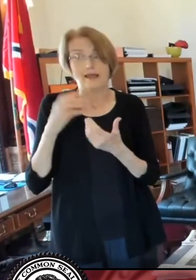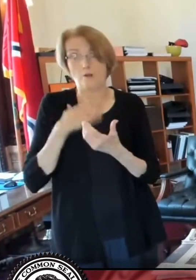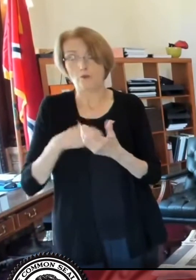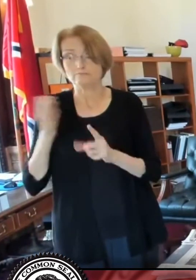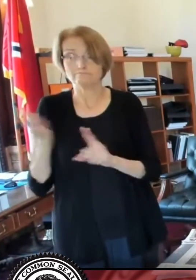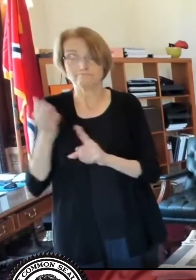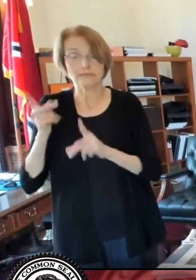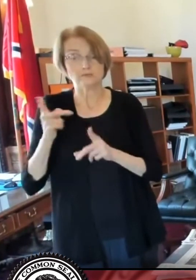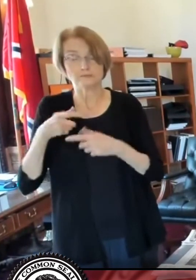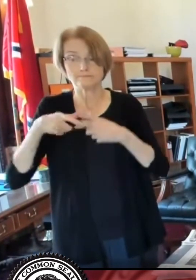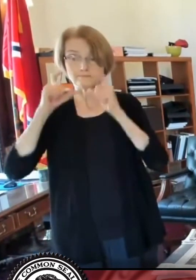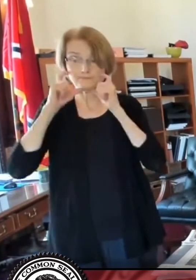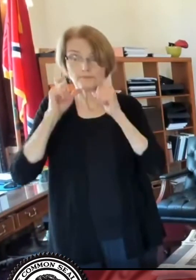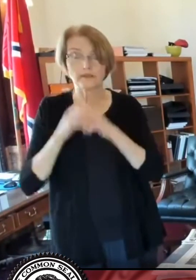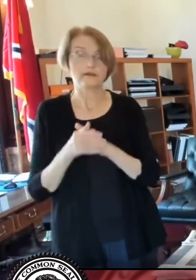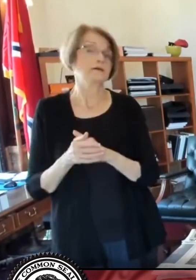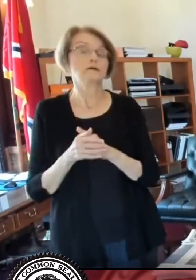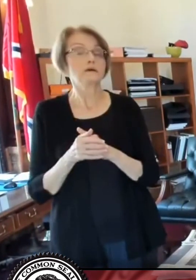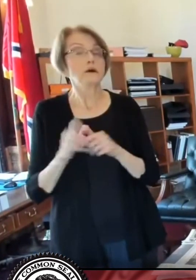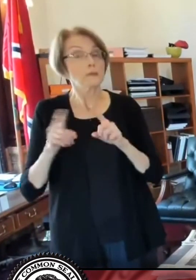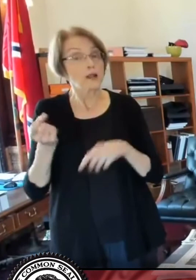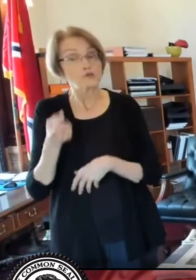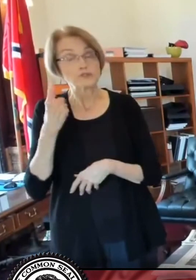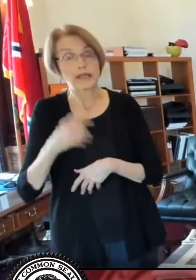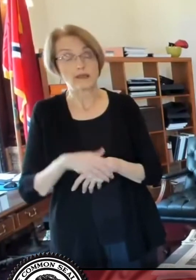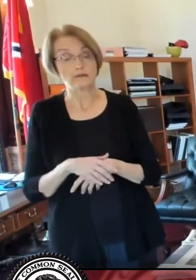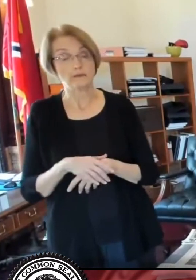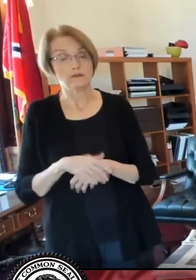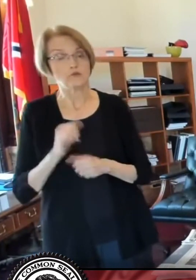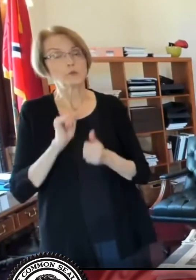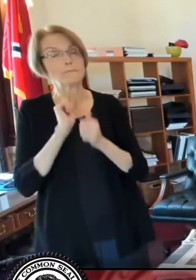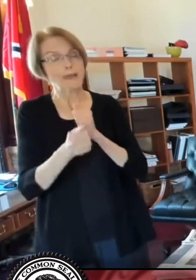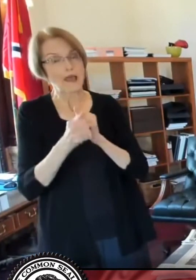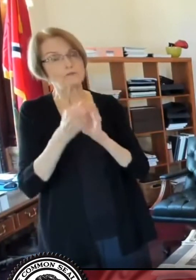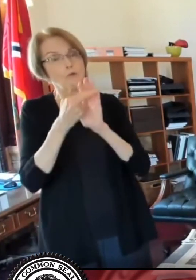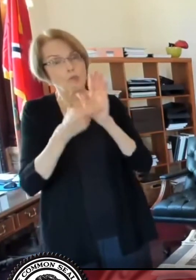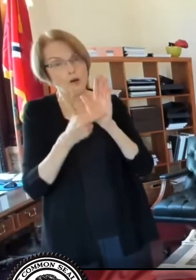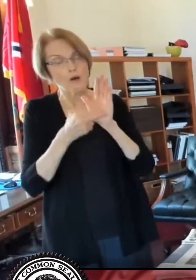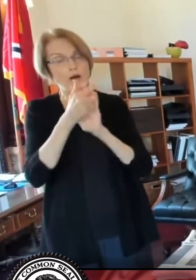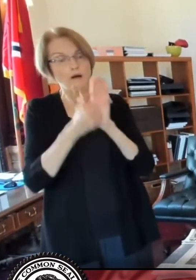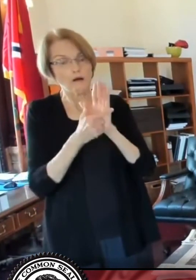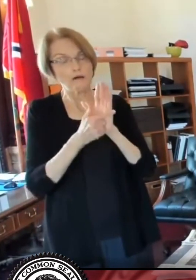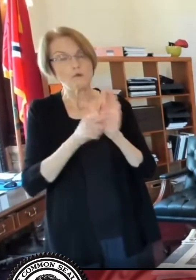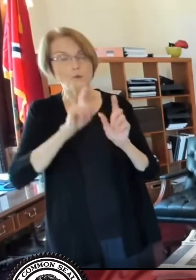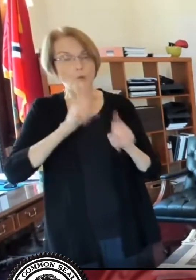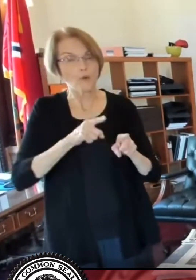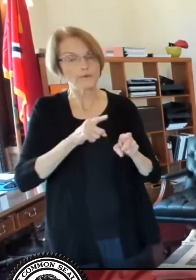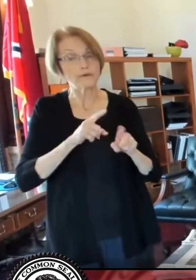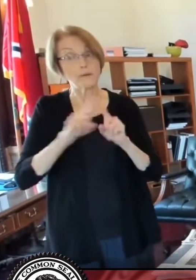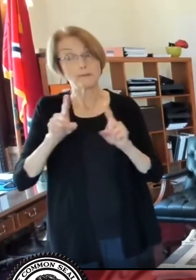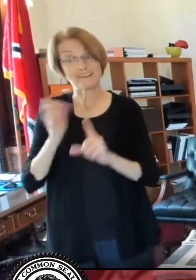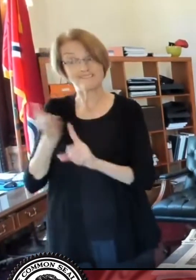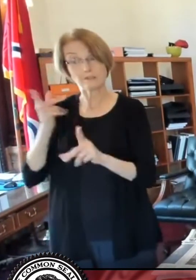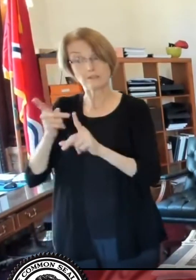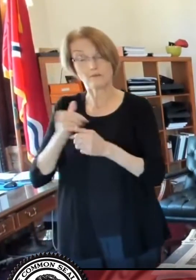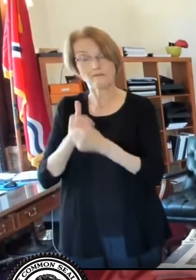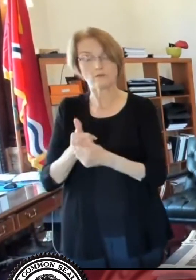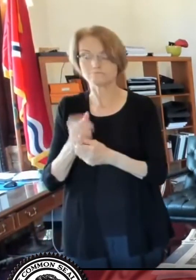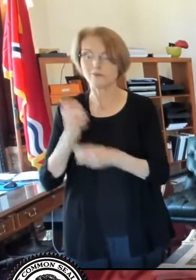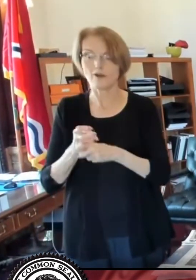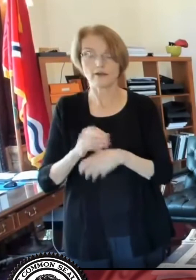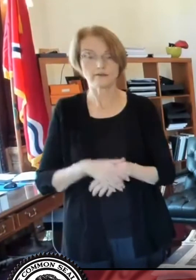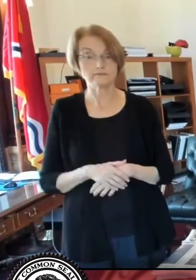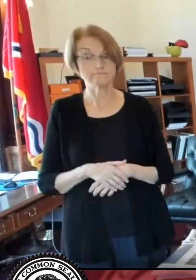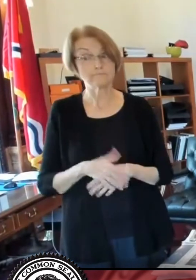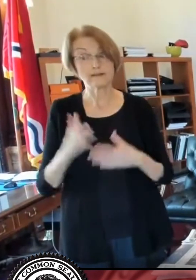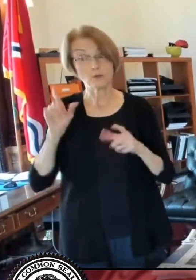something. You gotta persuade people to actually follow that mandate as well. That's it for questions today. That's all? We're